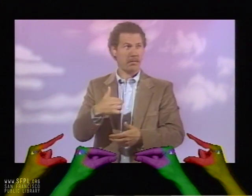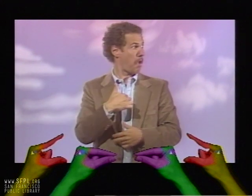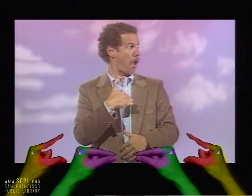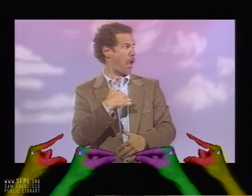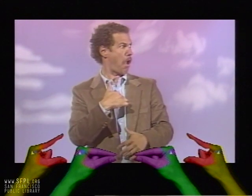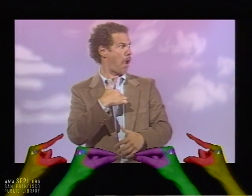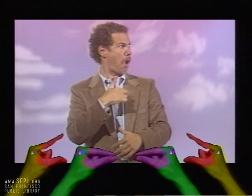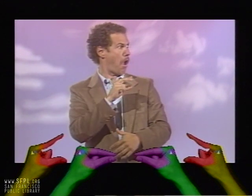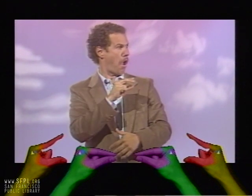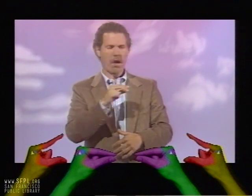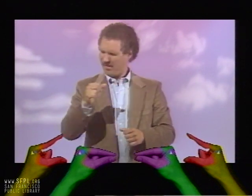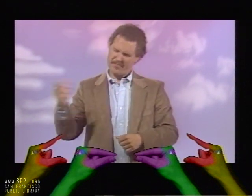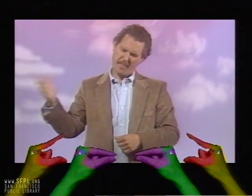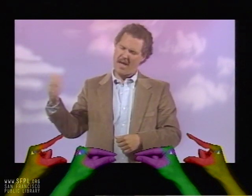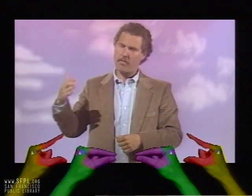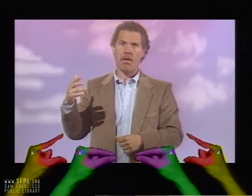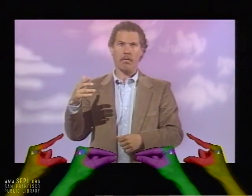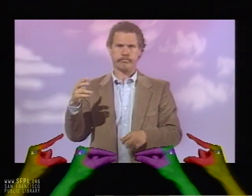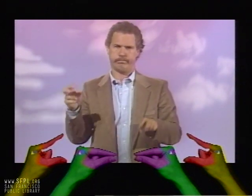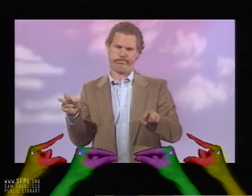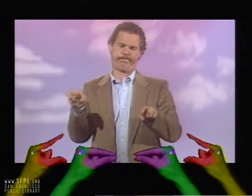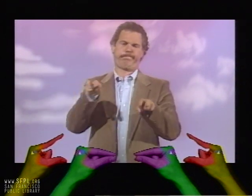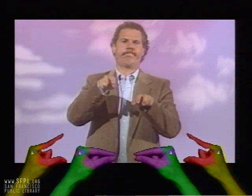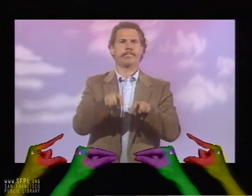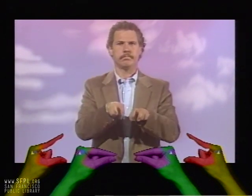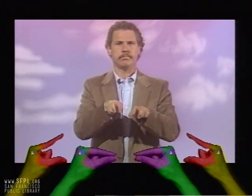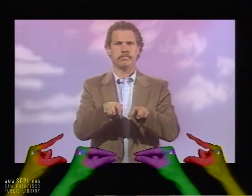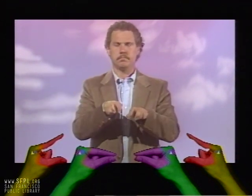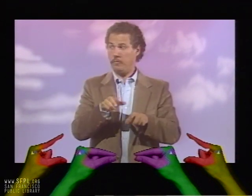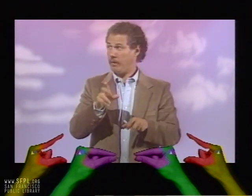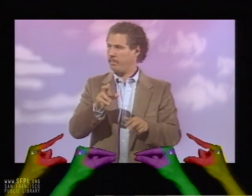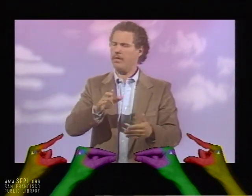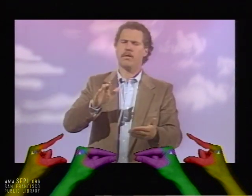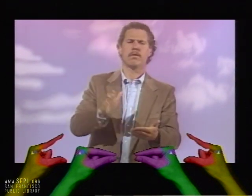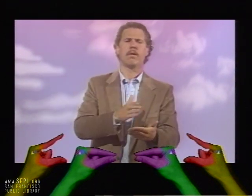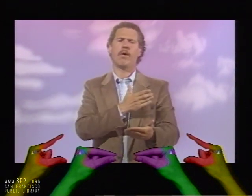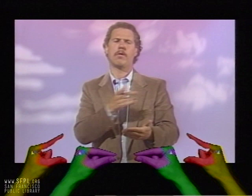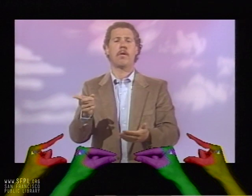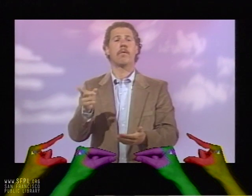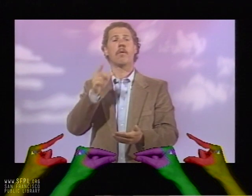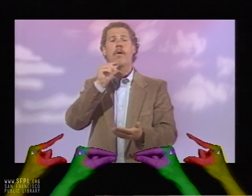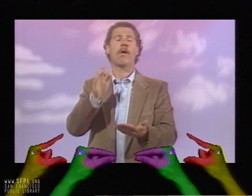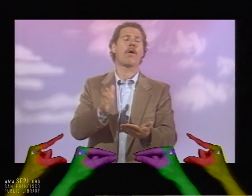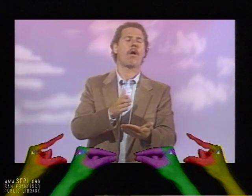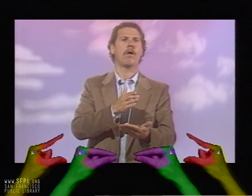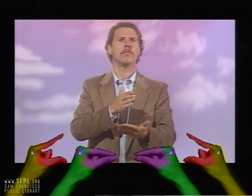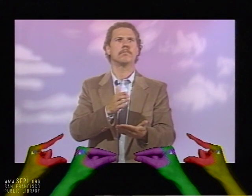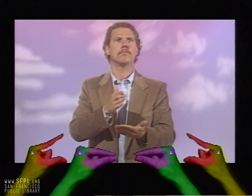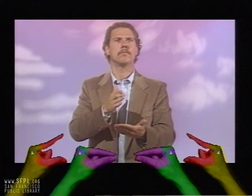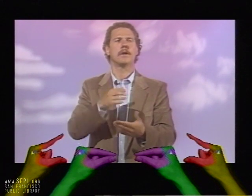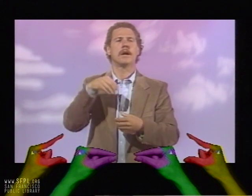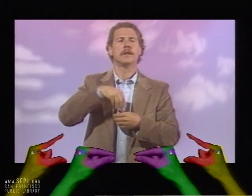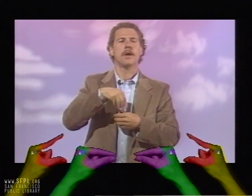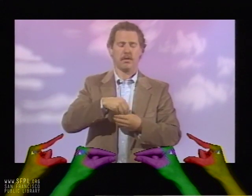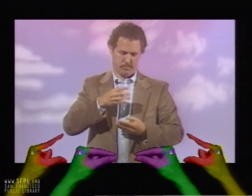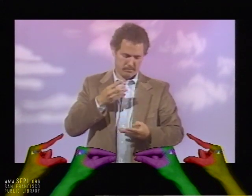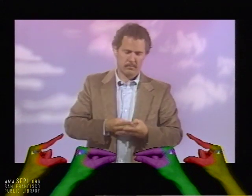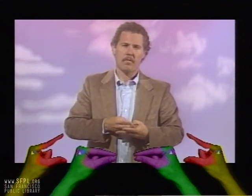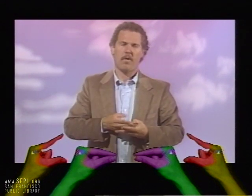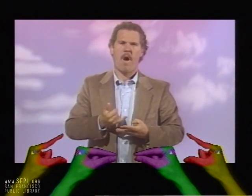perfectly natural to sing. Come on, try it. Oh, me? Come on. Beagle poured out his heart in song. Never before had the others heard a song so